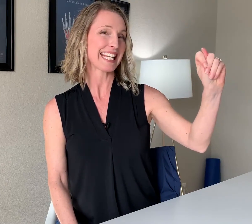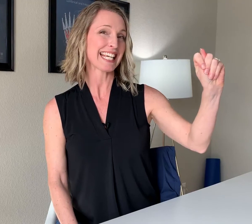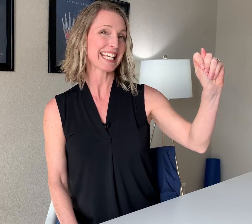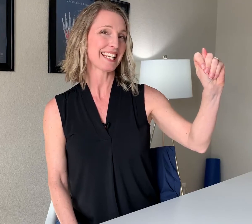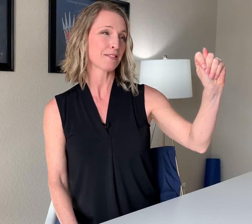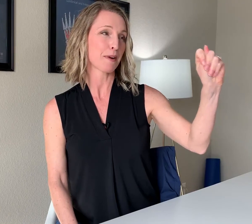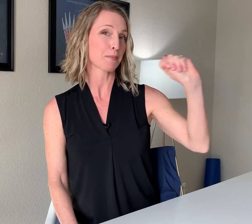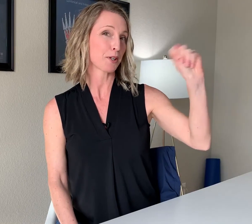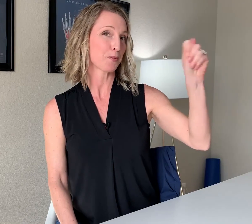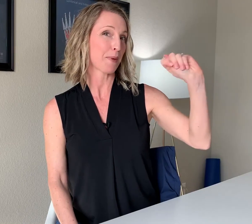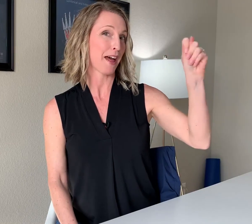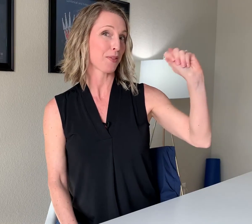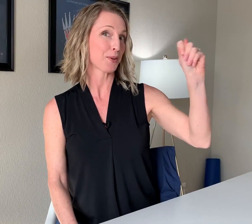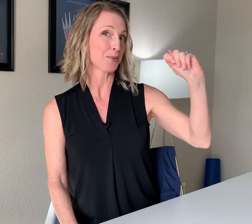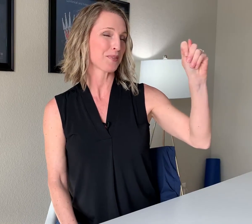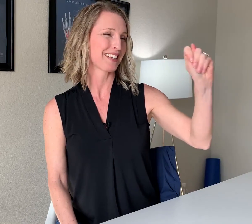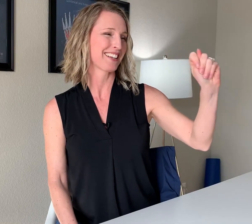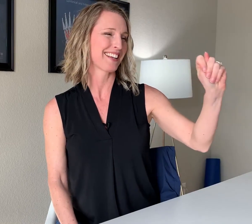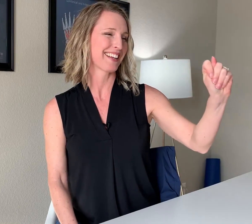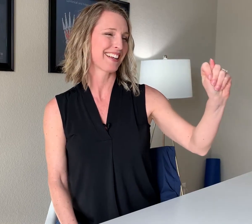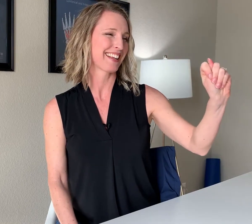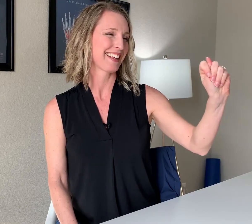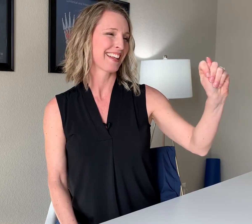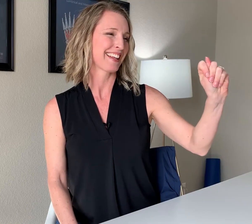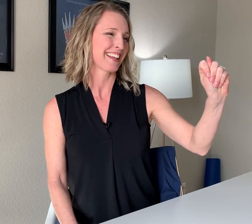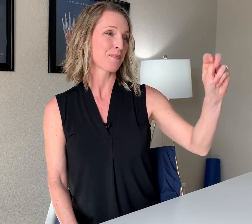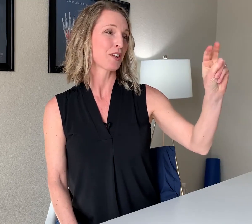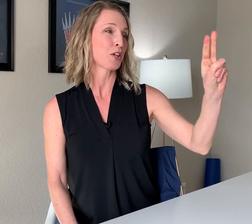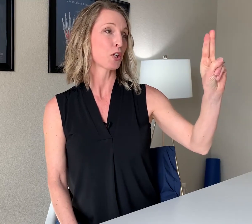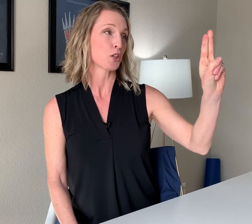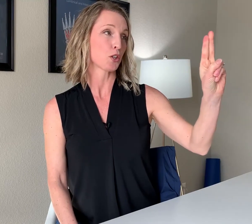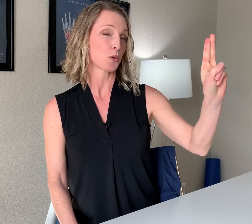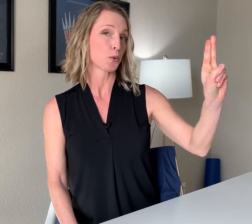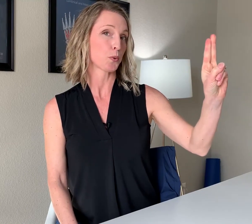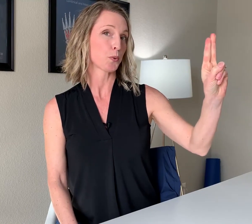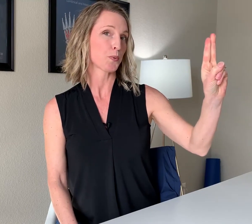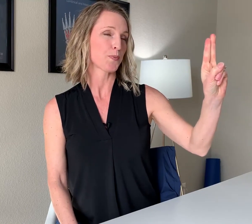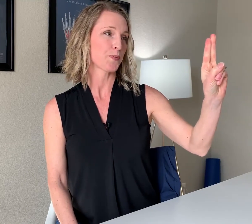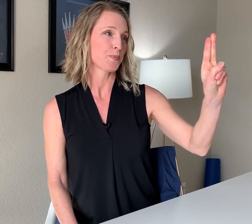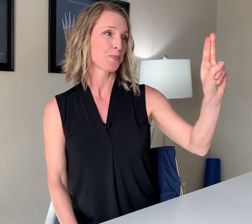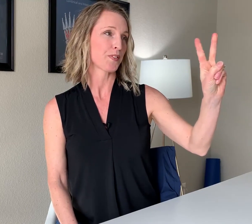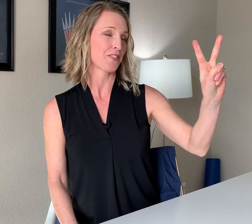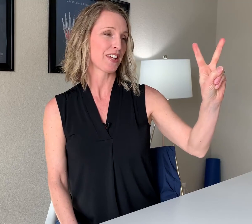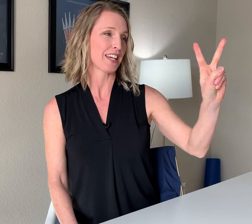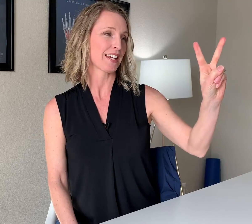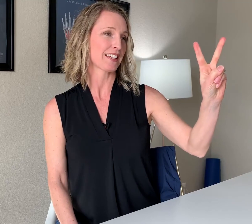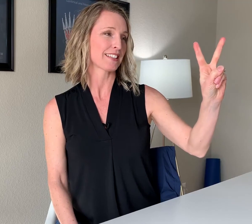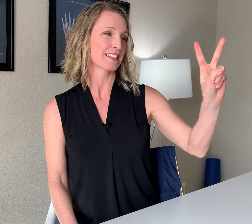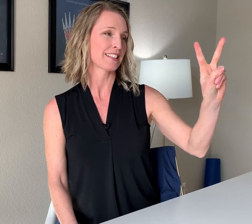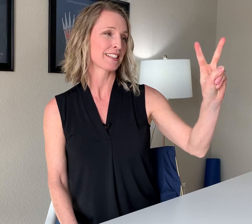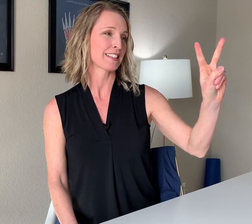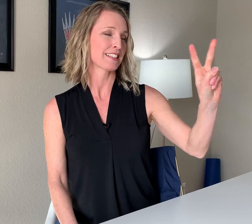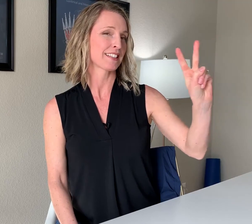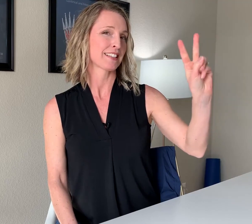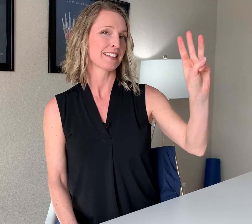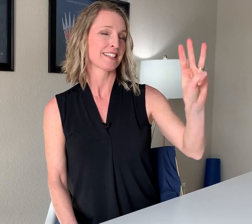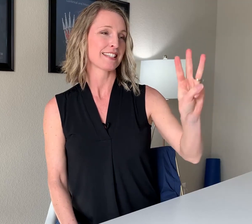T, remember, bathroom. U, V,